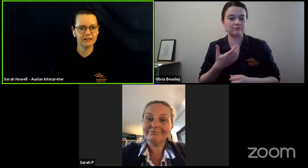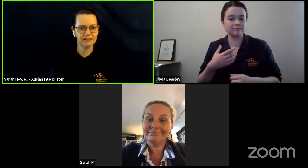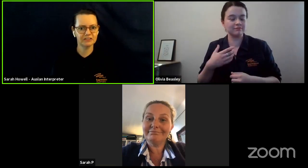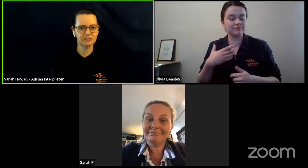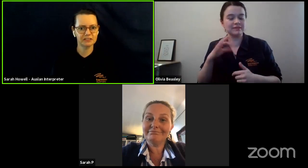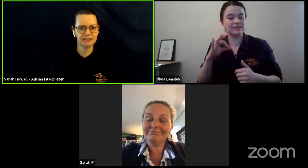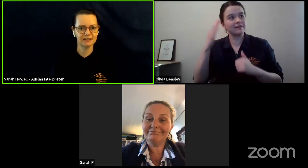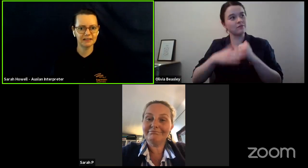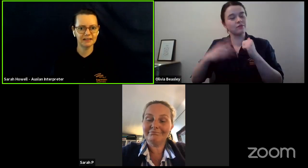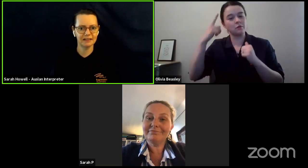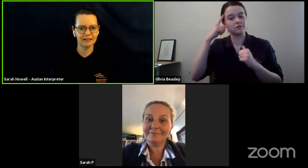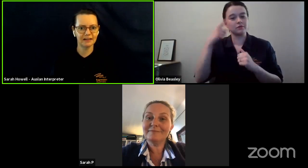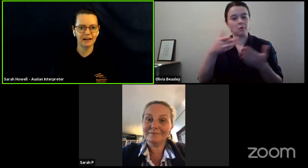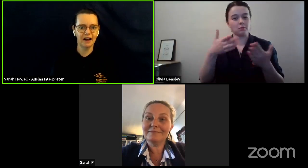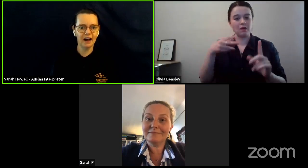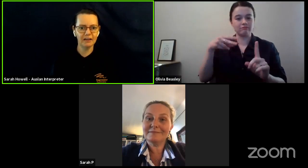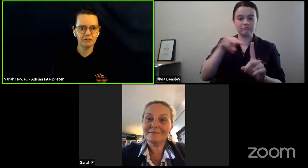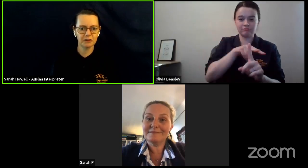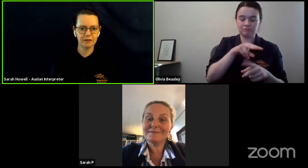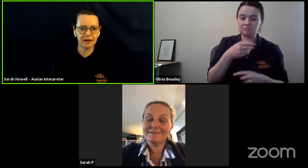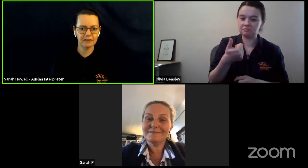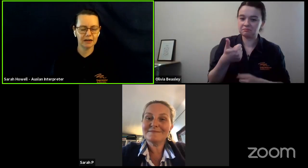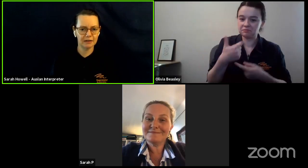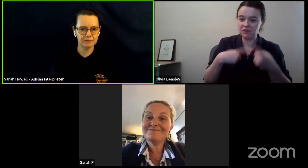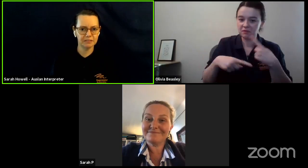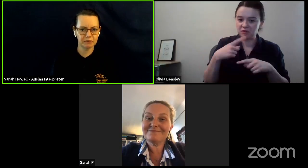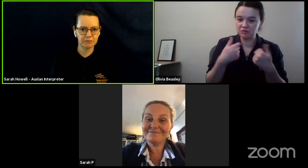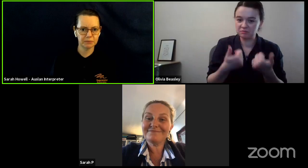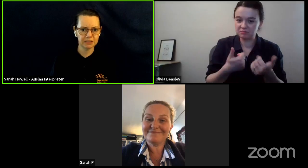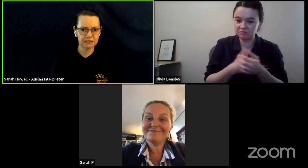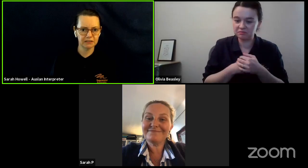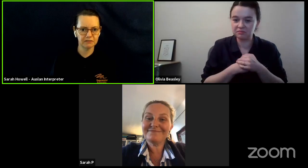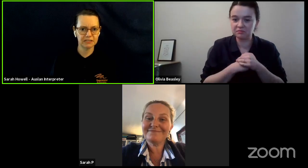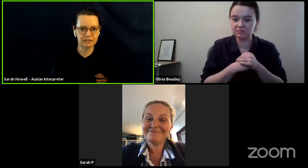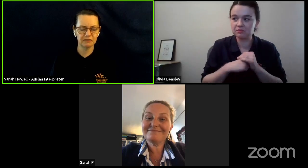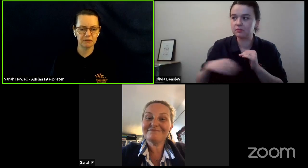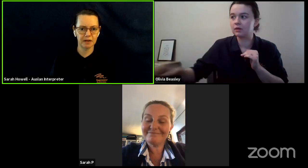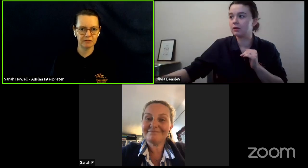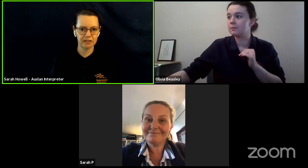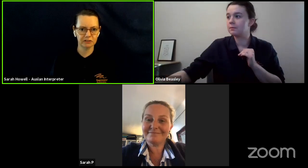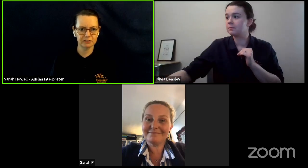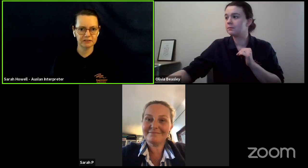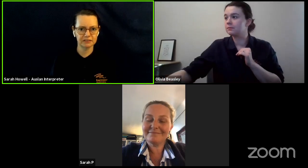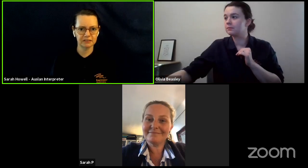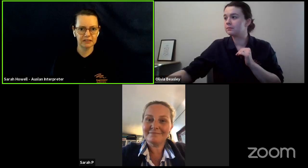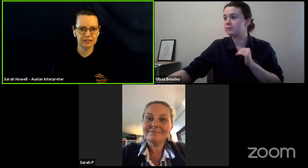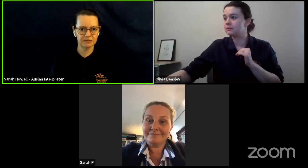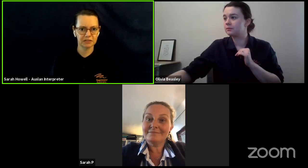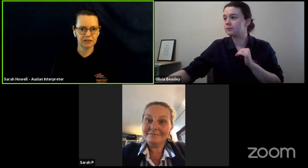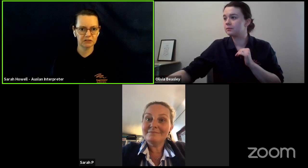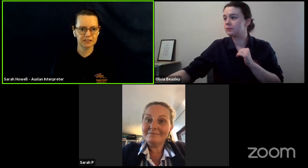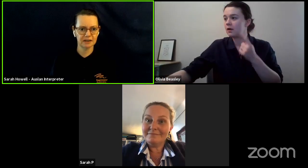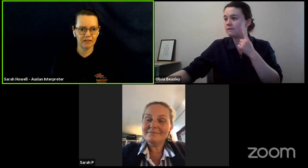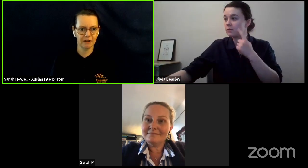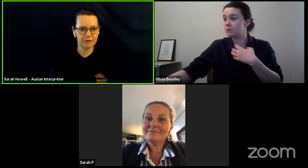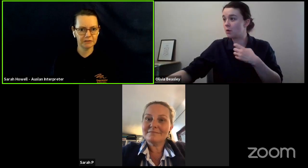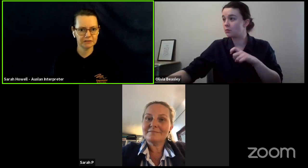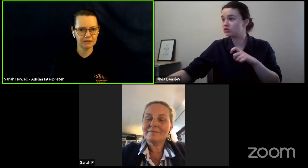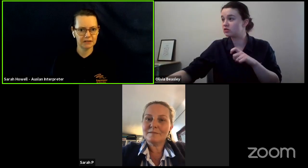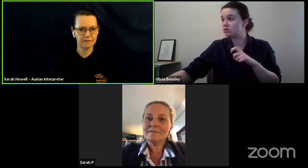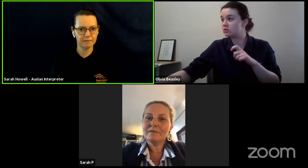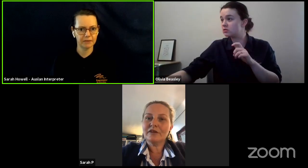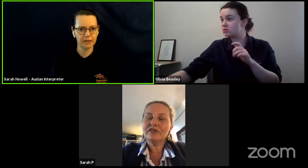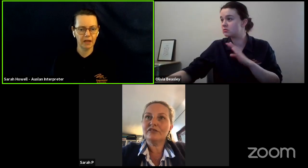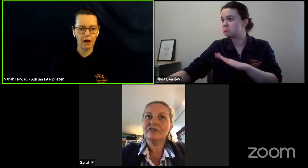Okay, great. That's interesting. Yeah. I hadn't thought about different perspectives and different manufacturers in different countries and how that